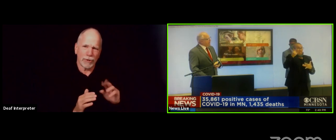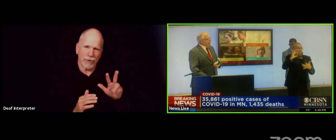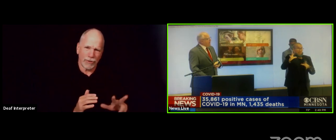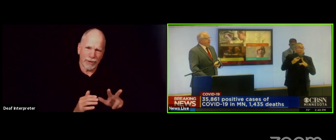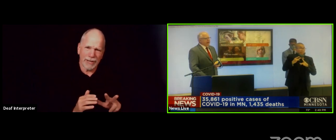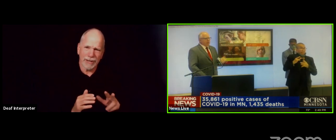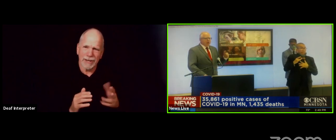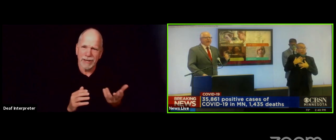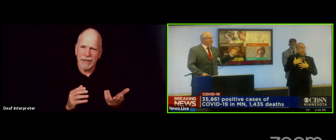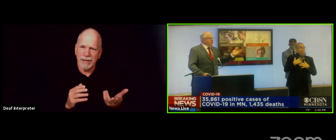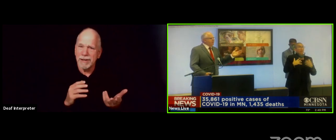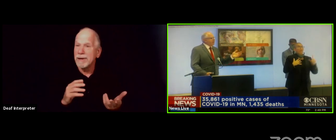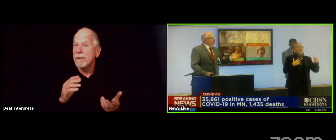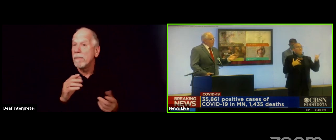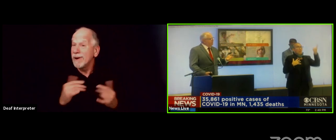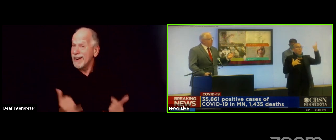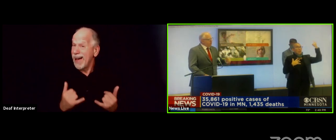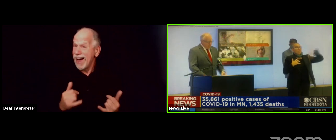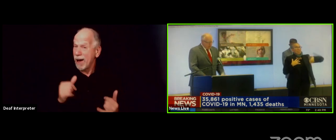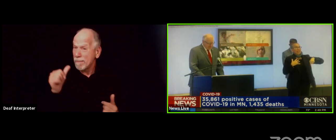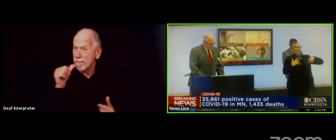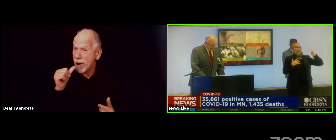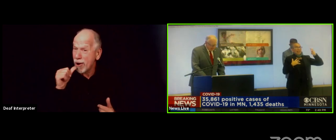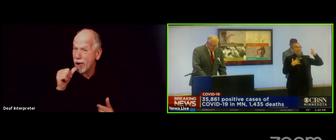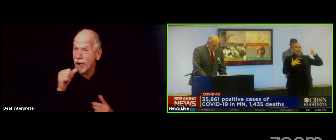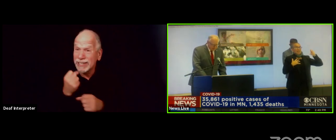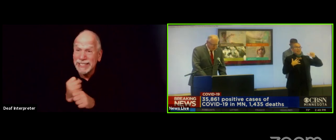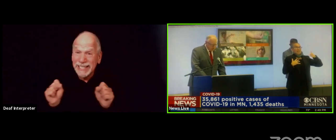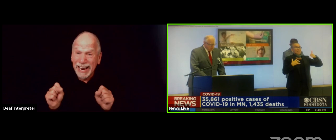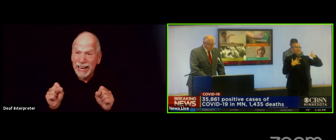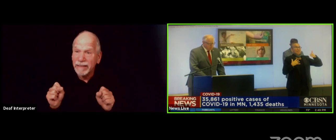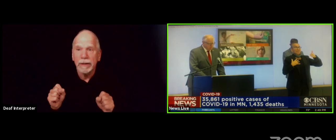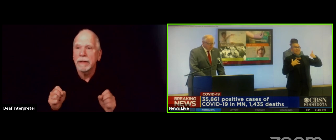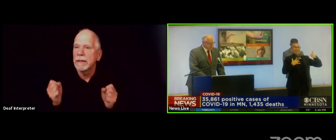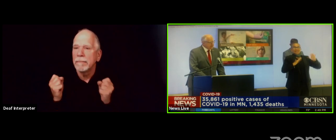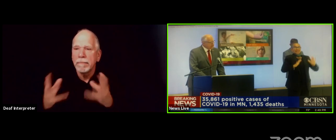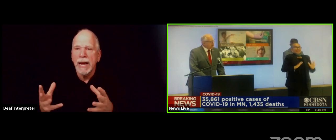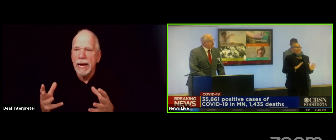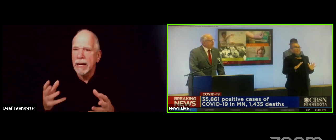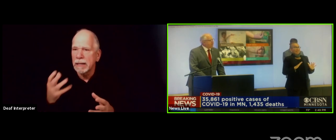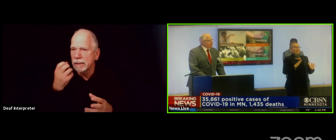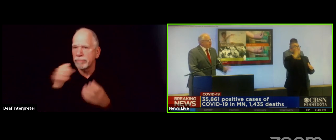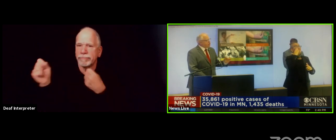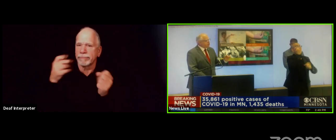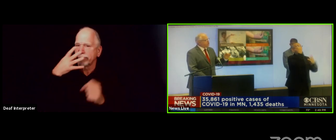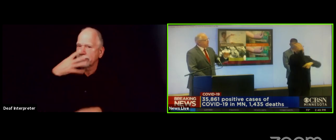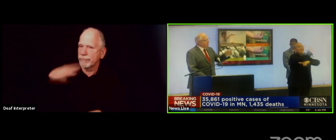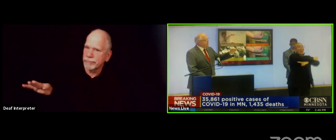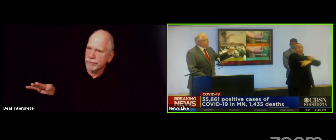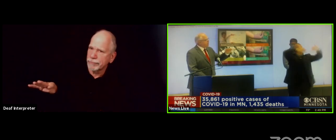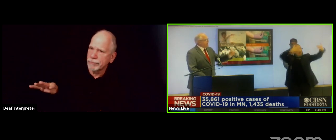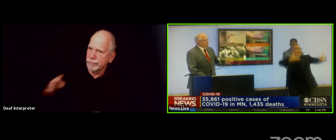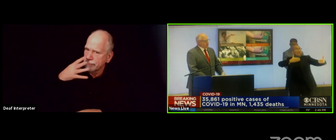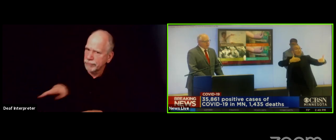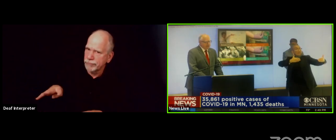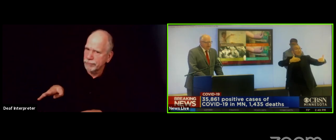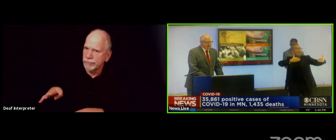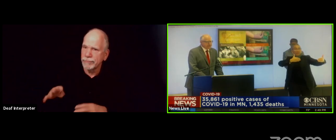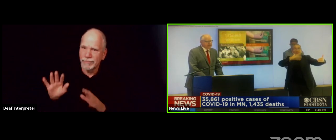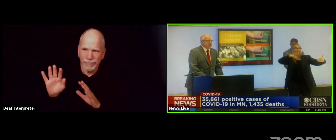And again, one day does not make a trend, but we do watch that. So I still think the numbers still seem to be pretty